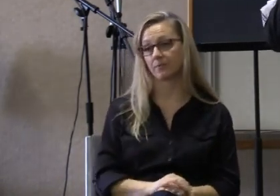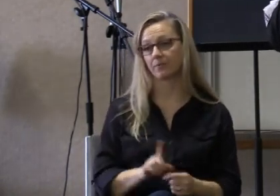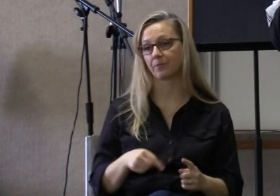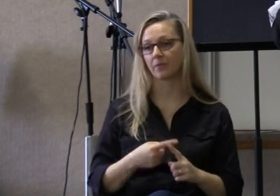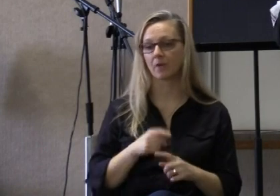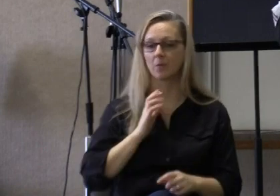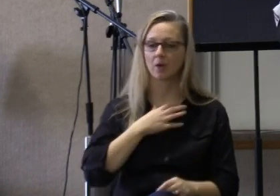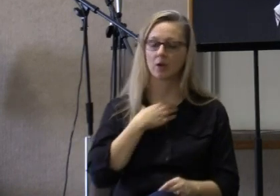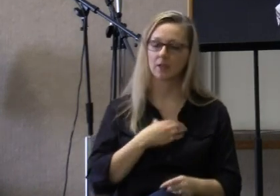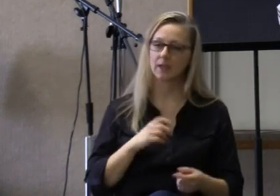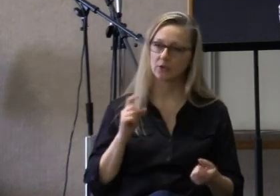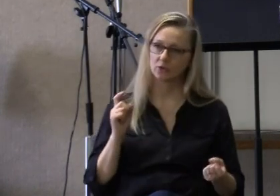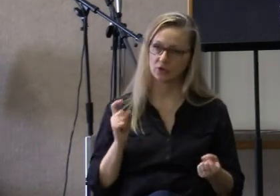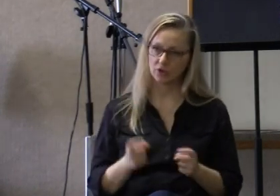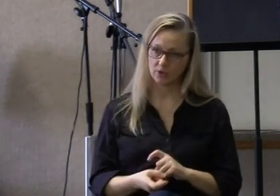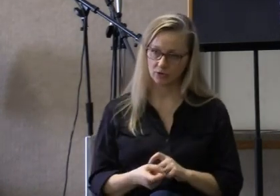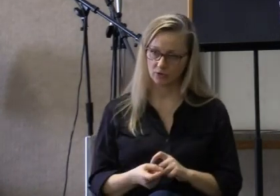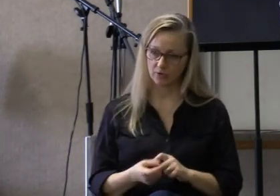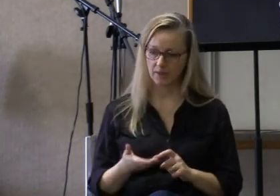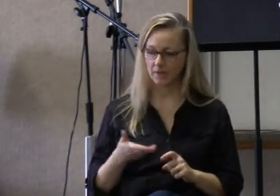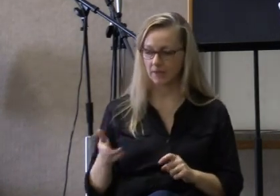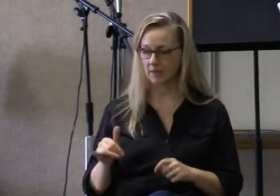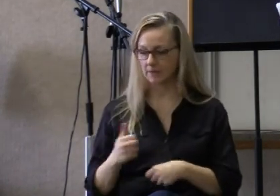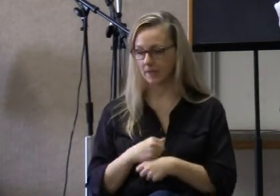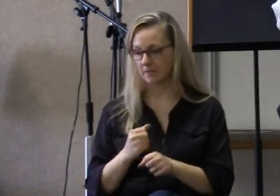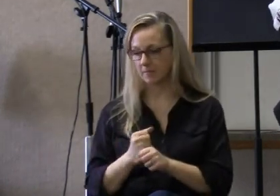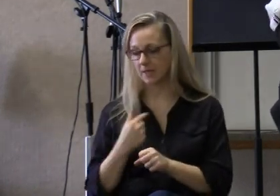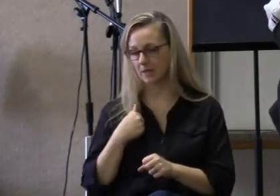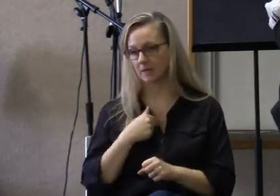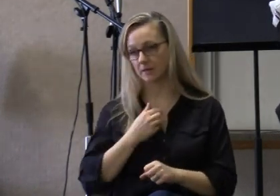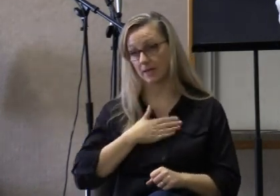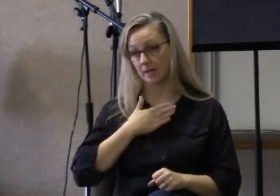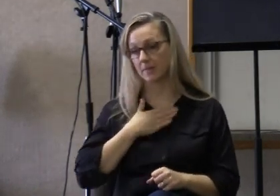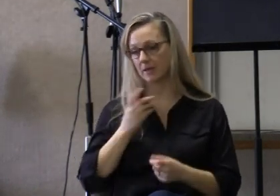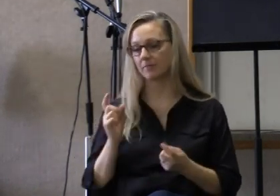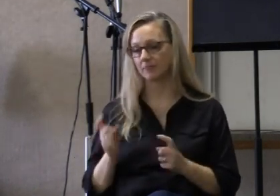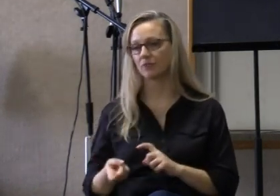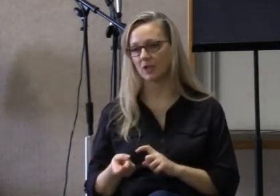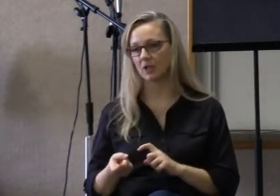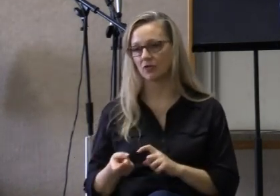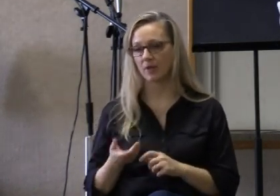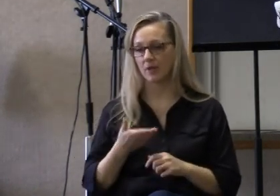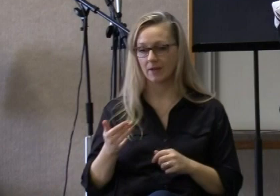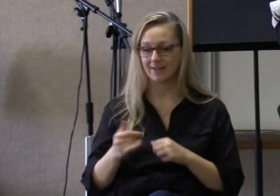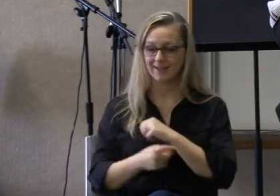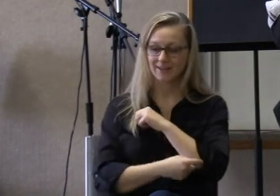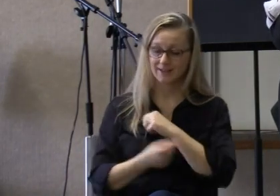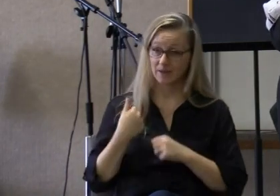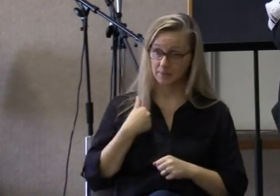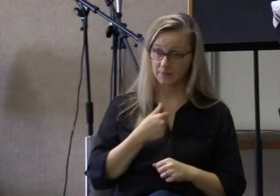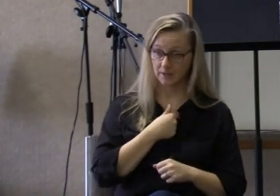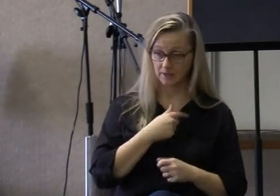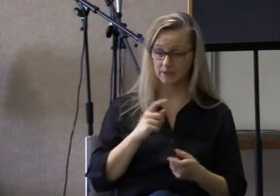our desires change, the things that make us happy change. The things that tempt us change.